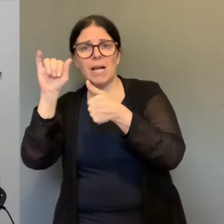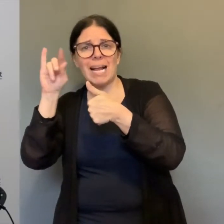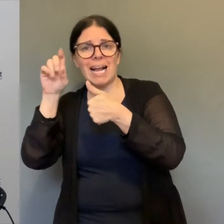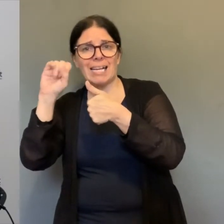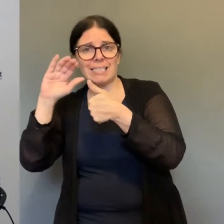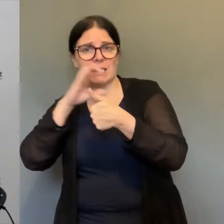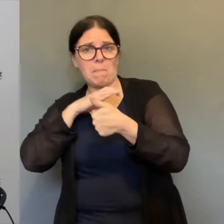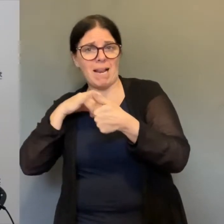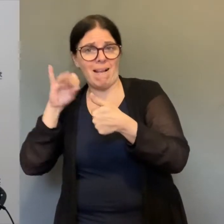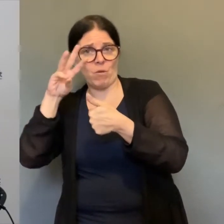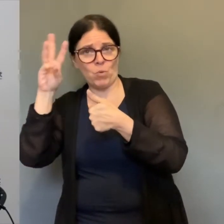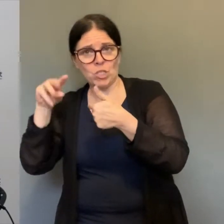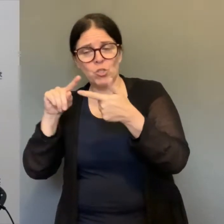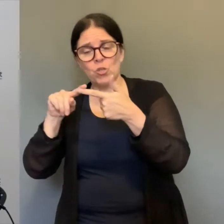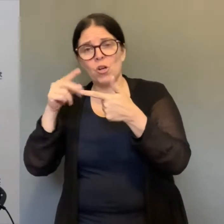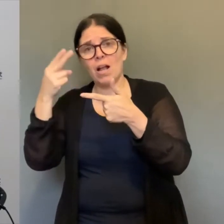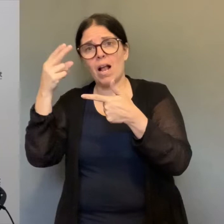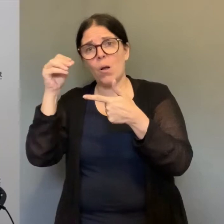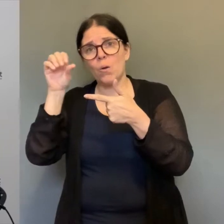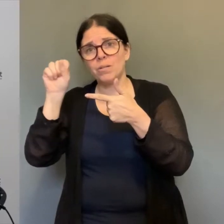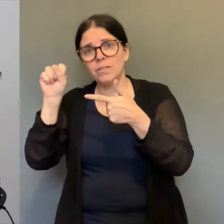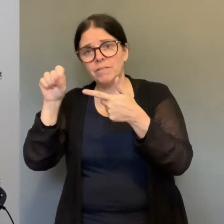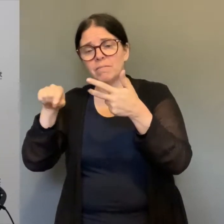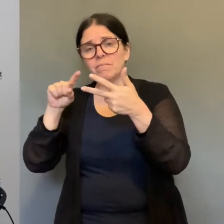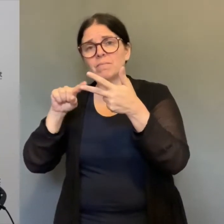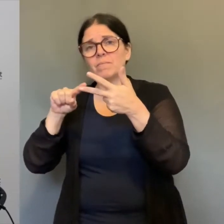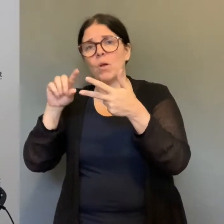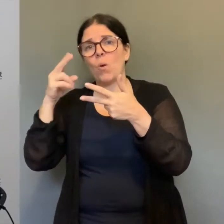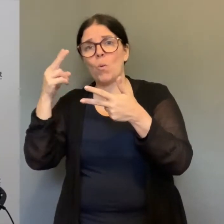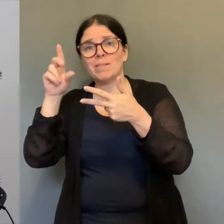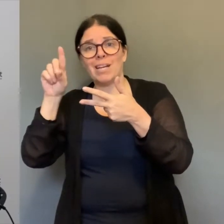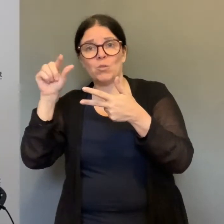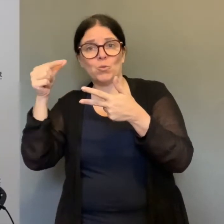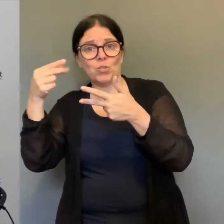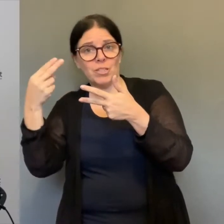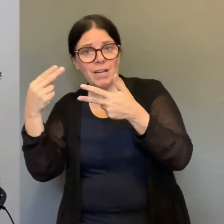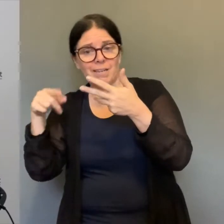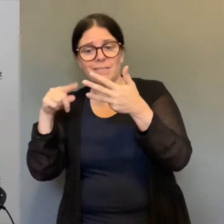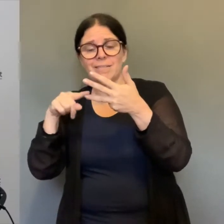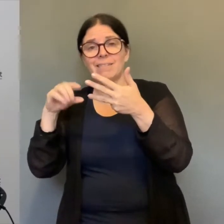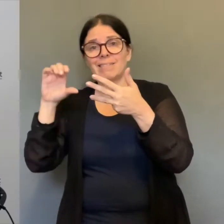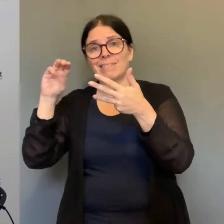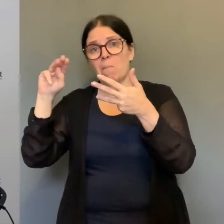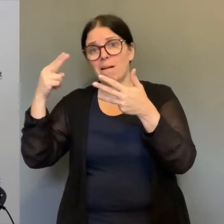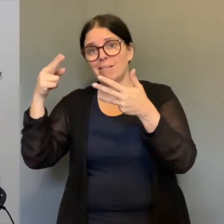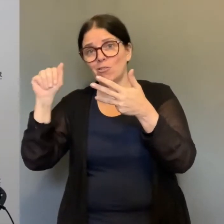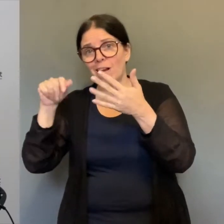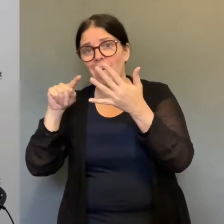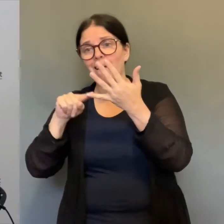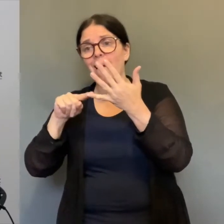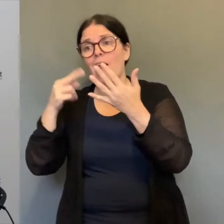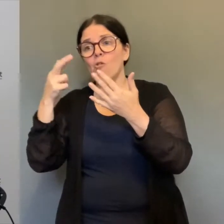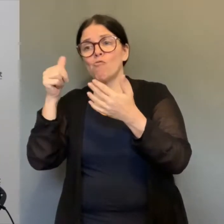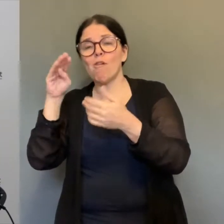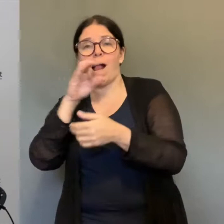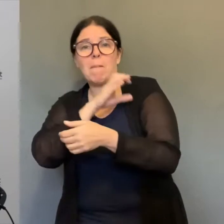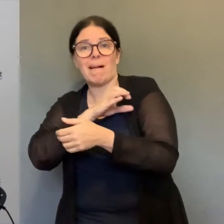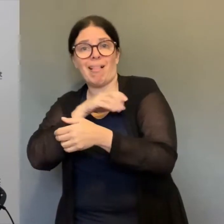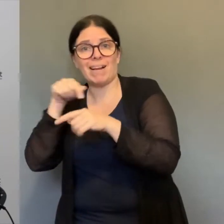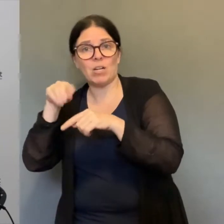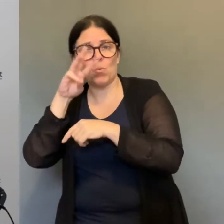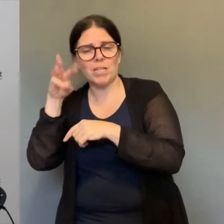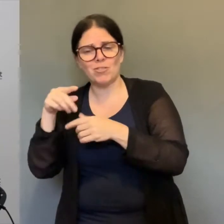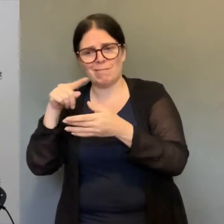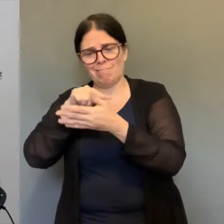this difficult time. By shifting operations to provide alternative options for their service, such as virtual counseling,